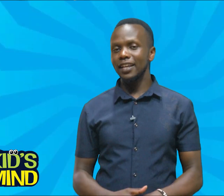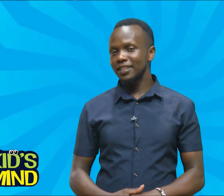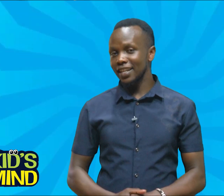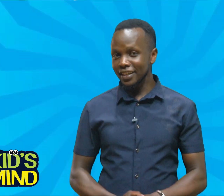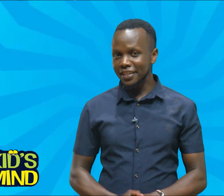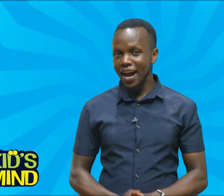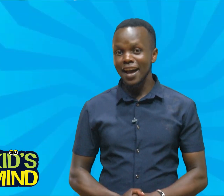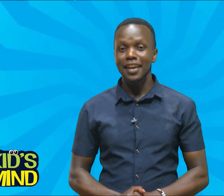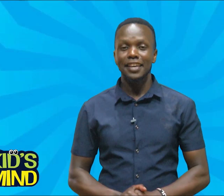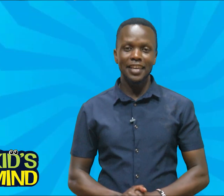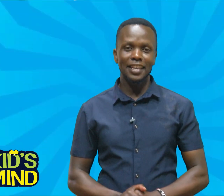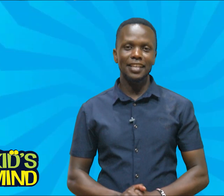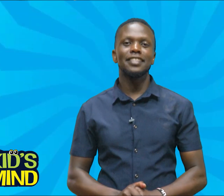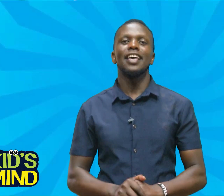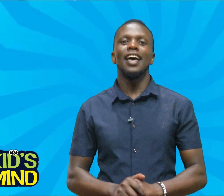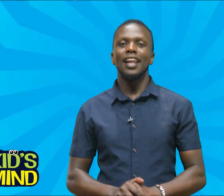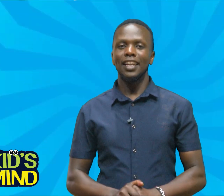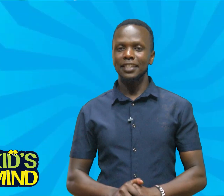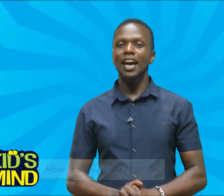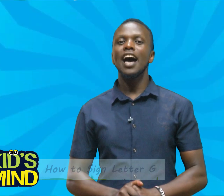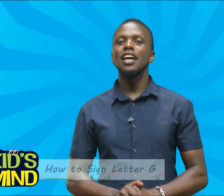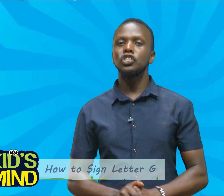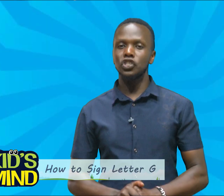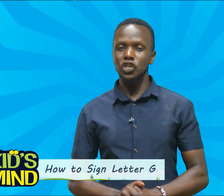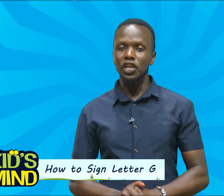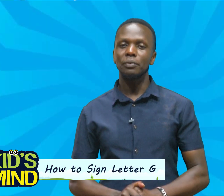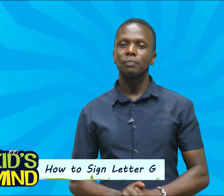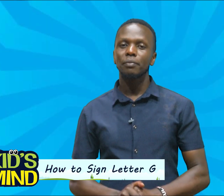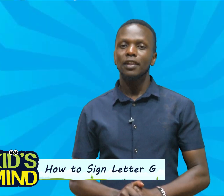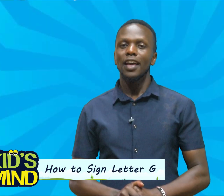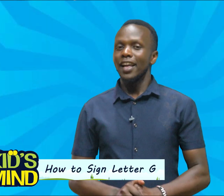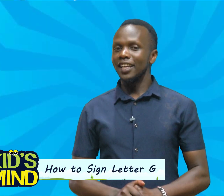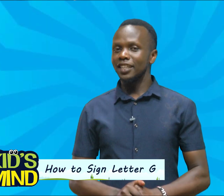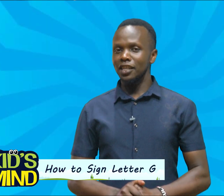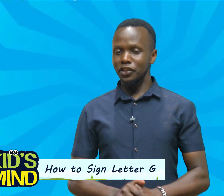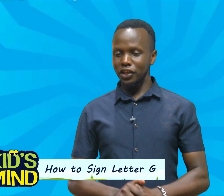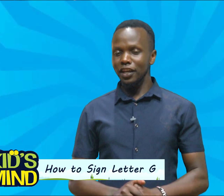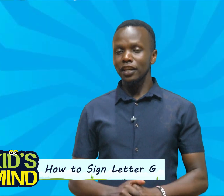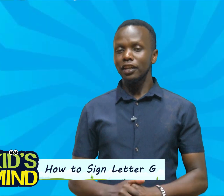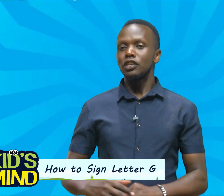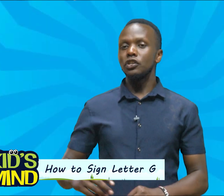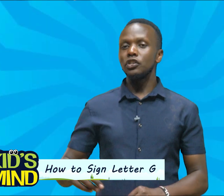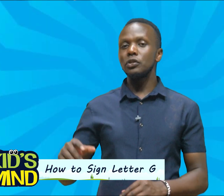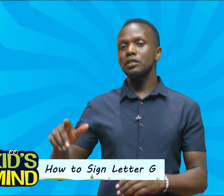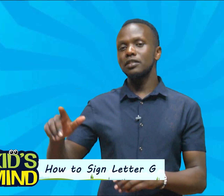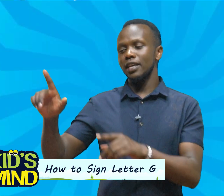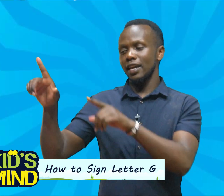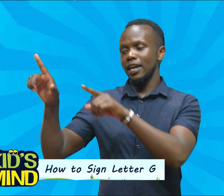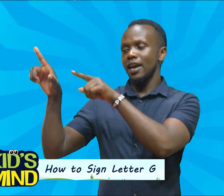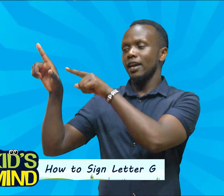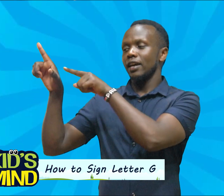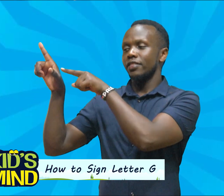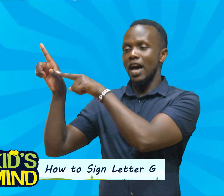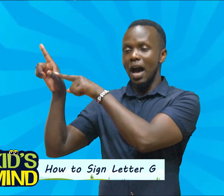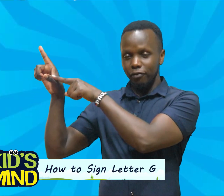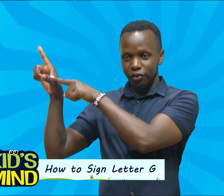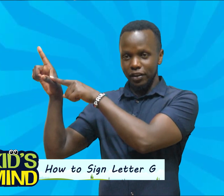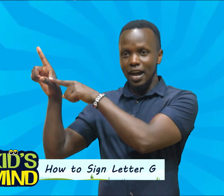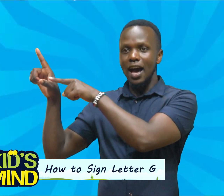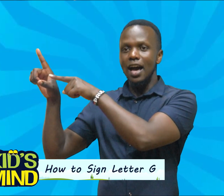Next letter is letter G. Letter G, you use the thumb finger